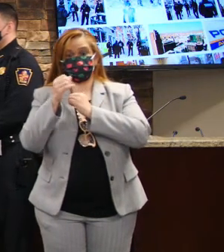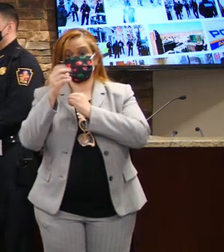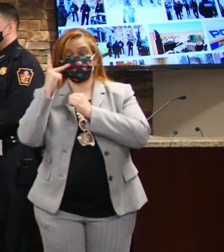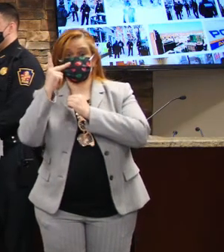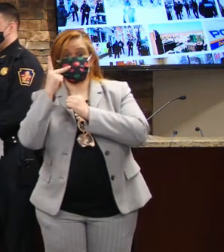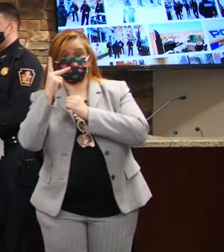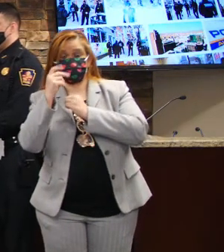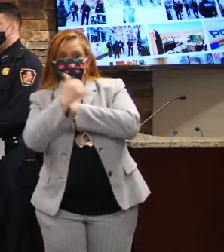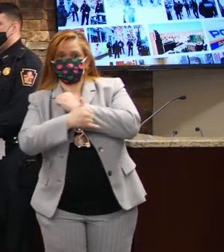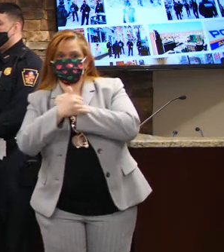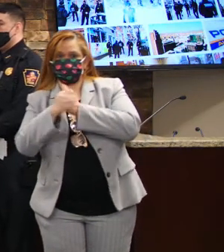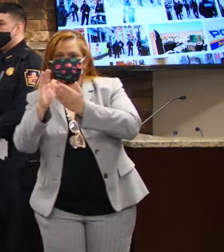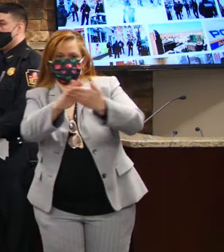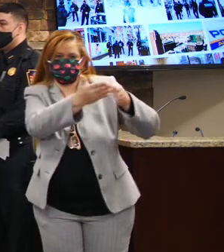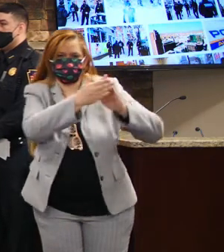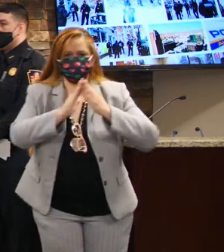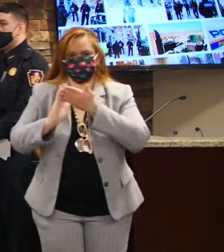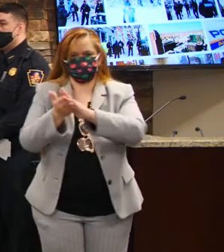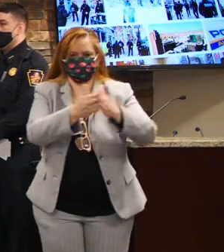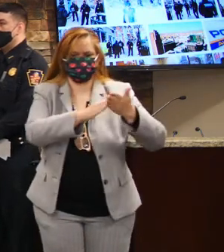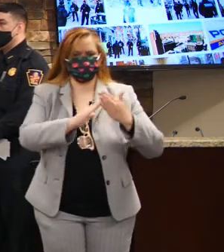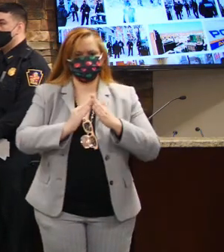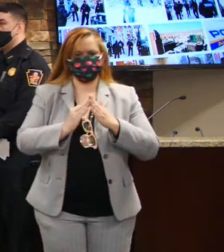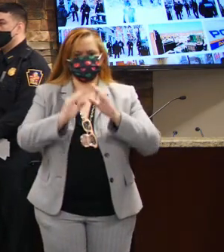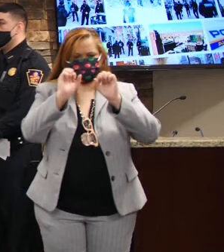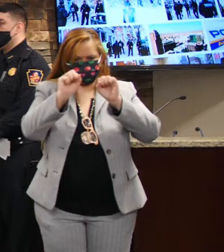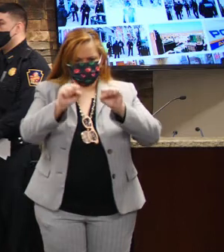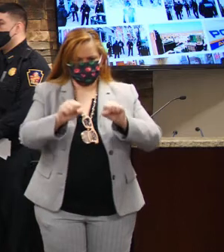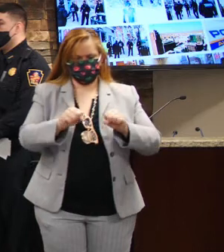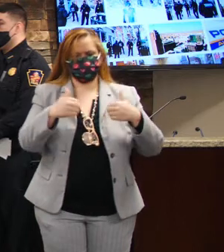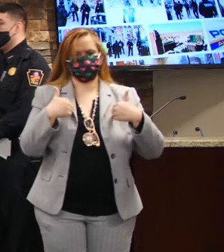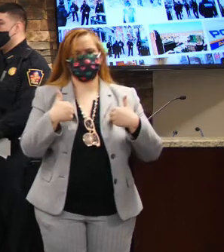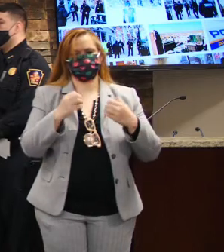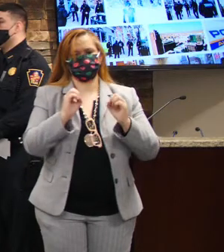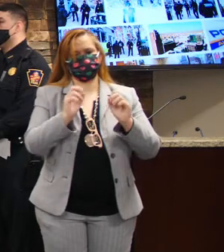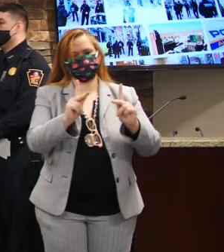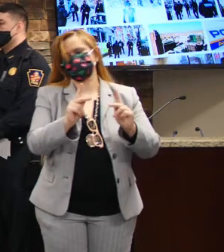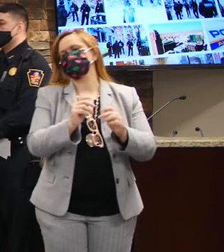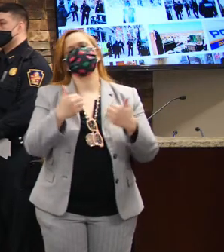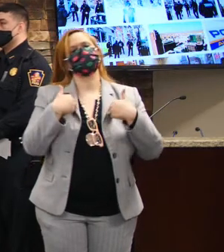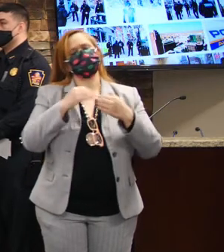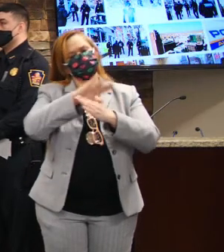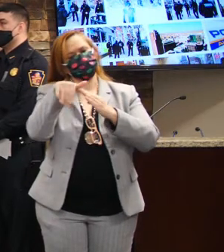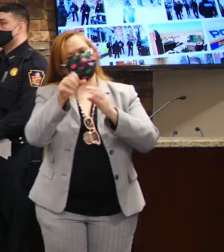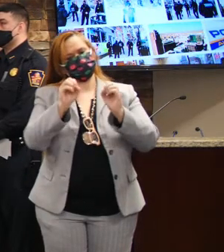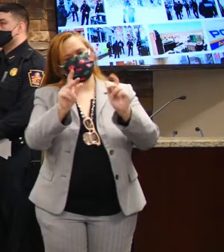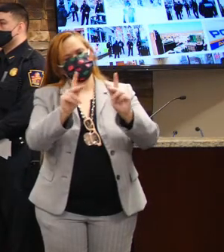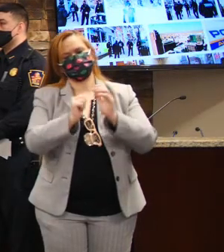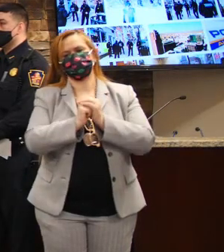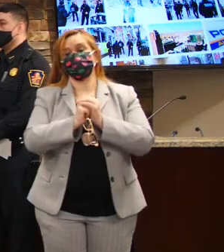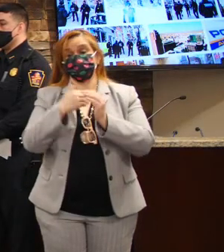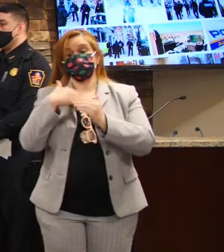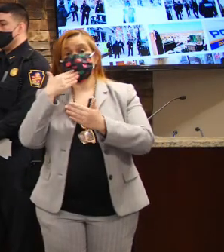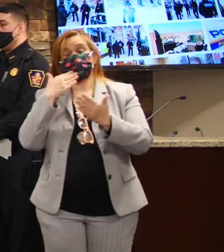city, and I am proud to be a part of it. Here at APD, we are embracing change and moving forward with our community.